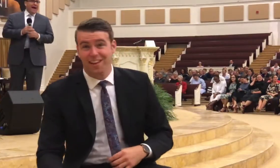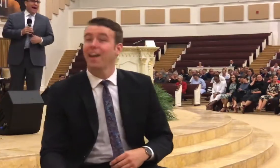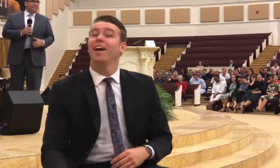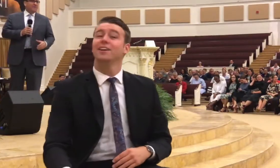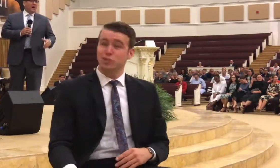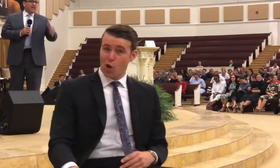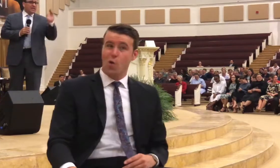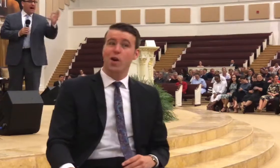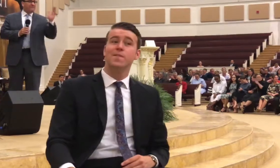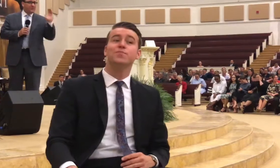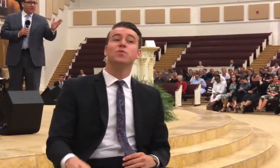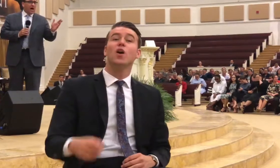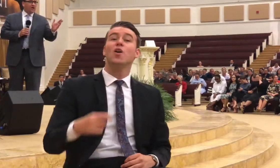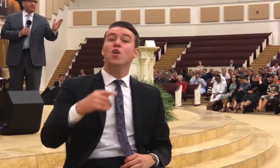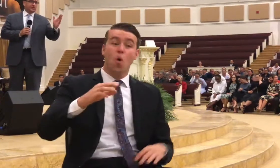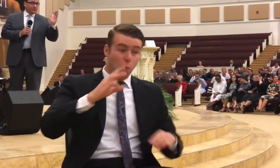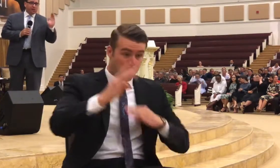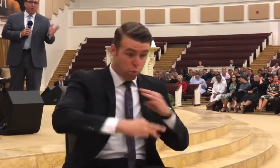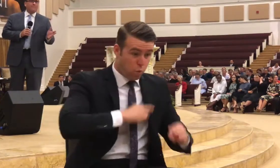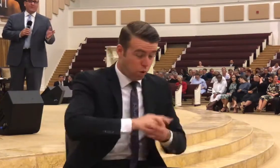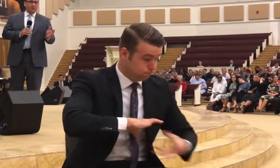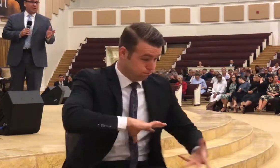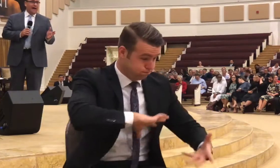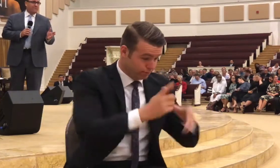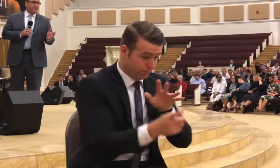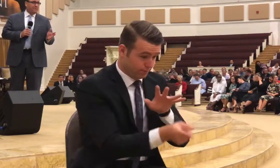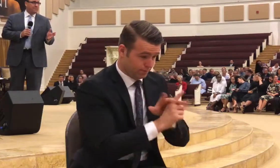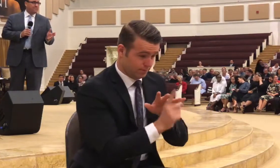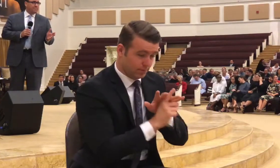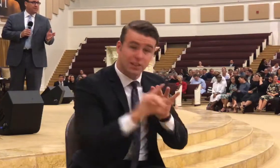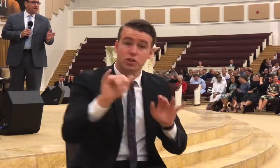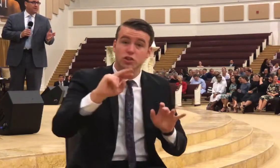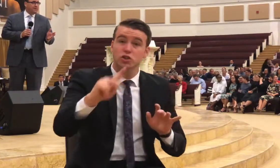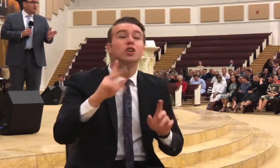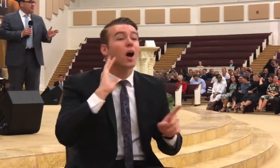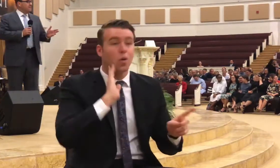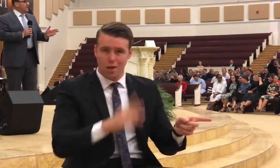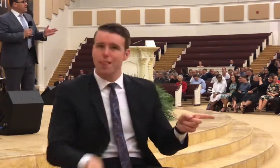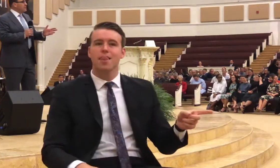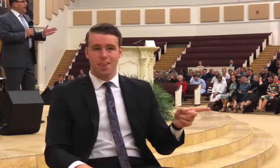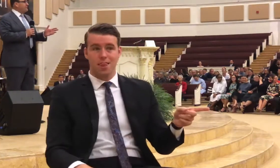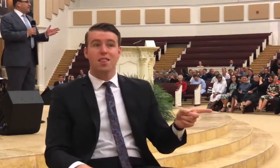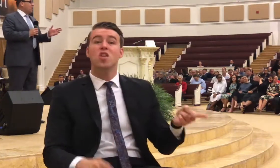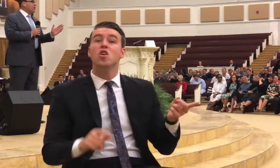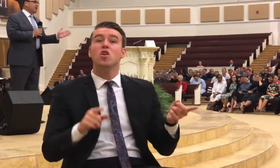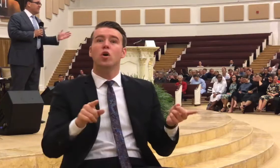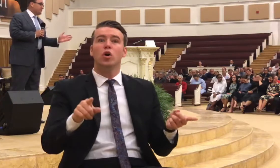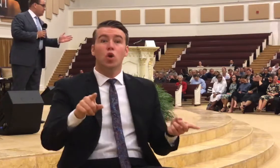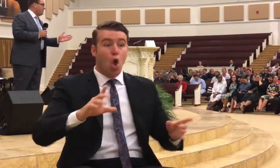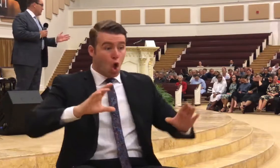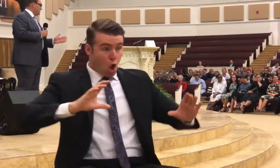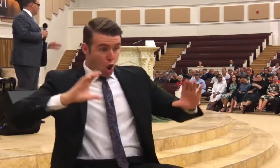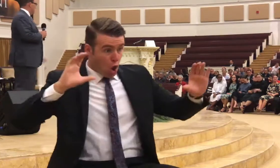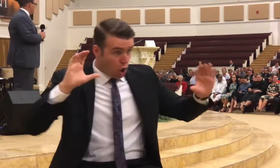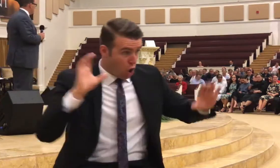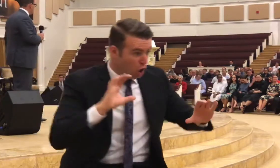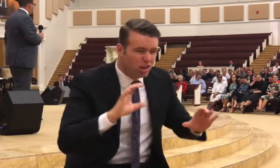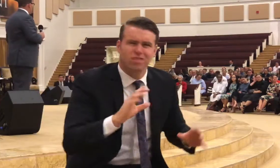You're going to have enough junk just show up in your life that you don't have to go looking for